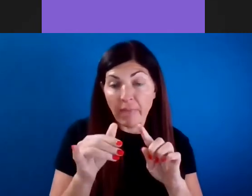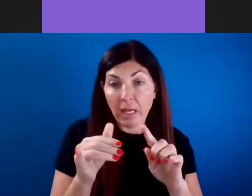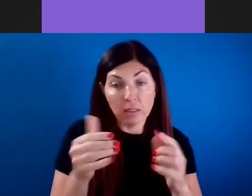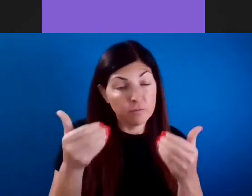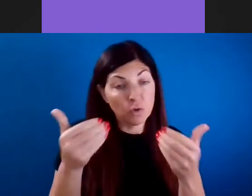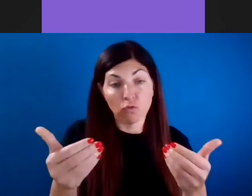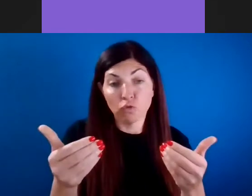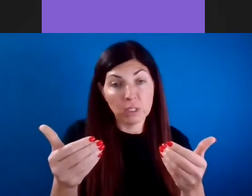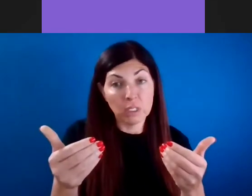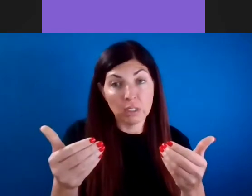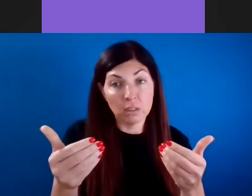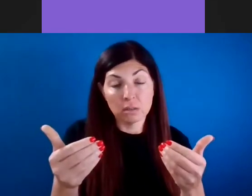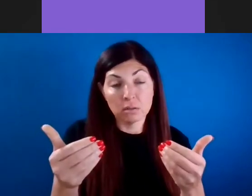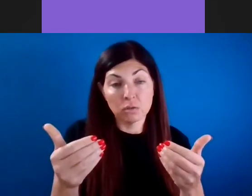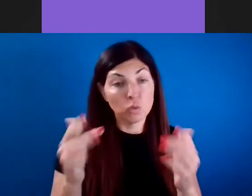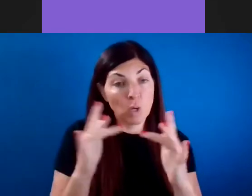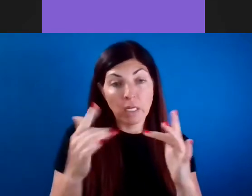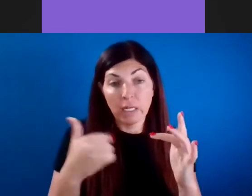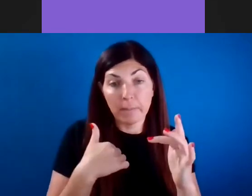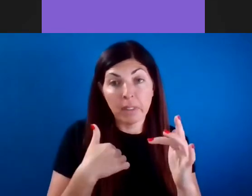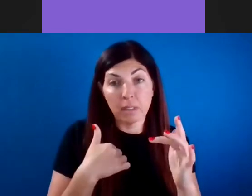to. I'm happy to be a bit of a.